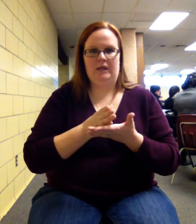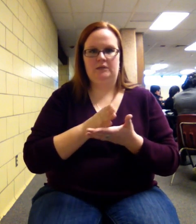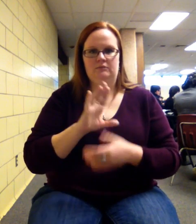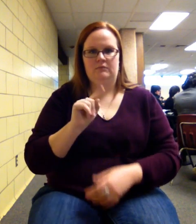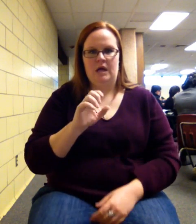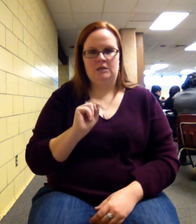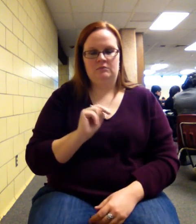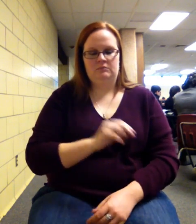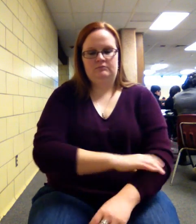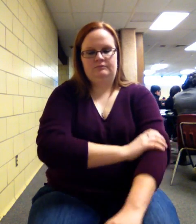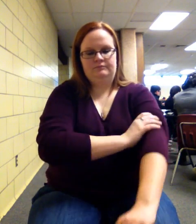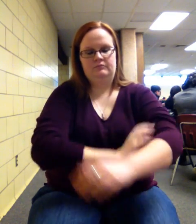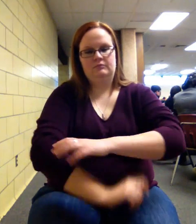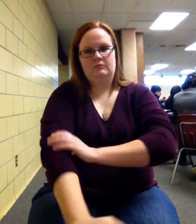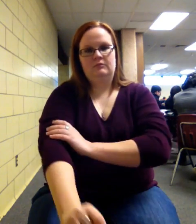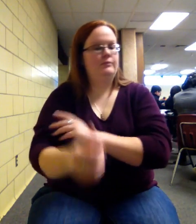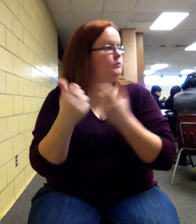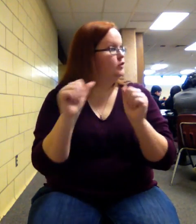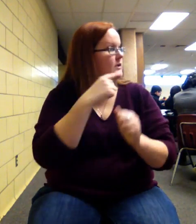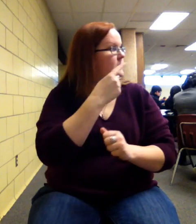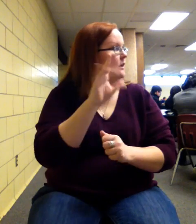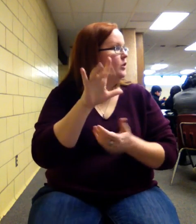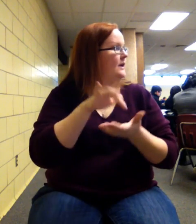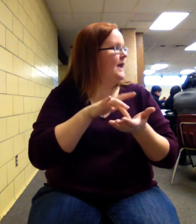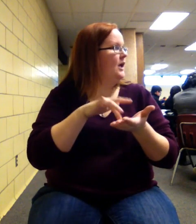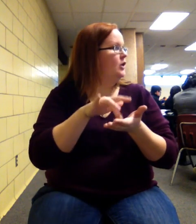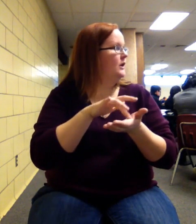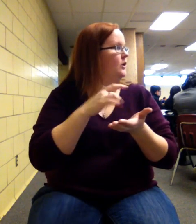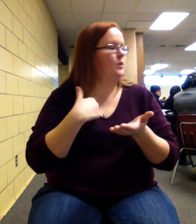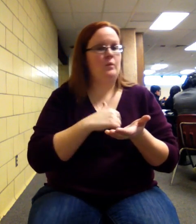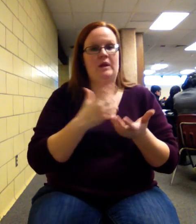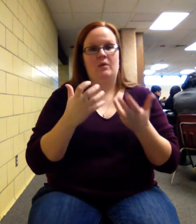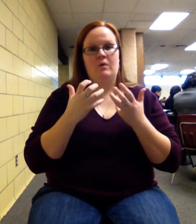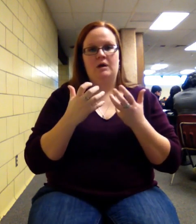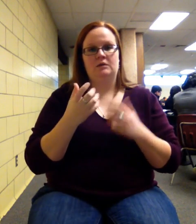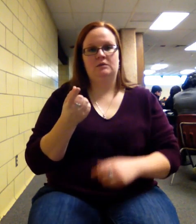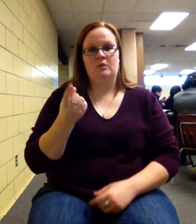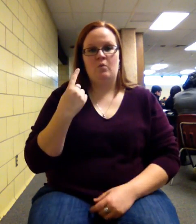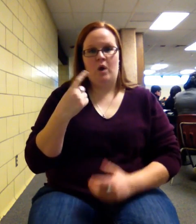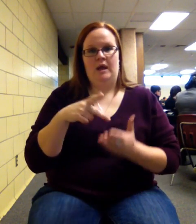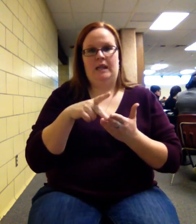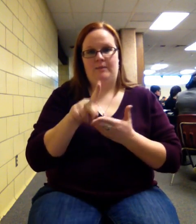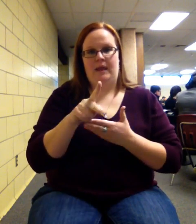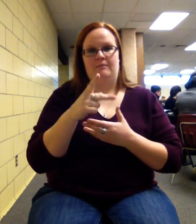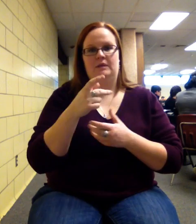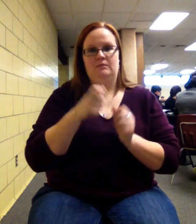So what we're trying to do is we're trying to tell your calculator that we want 1 payment per year and we want